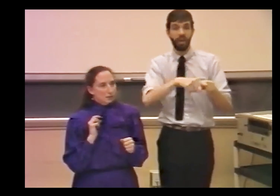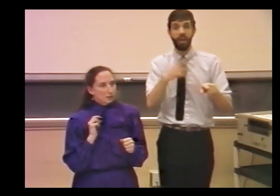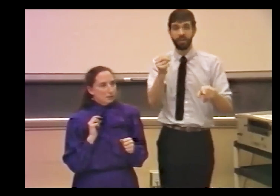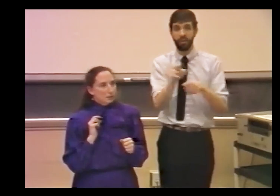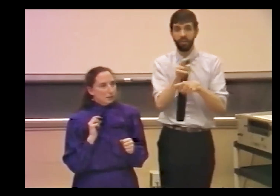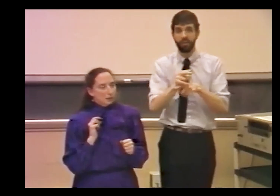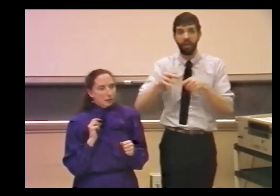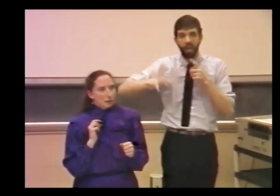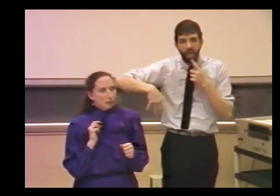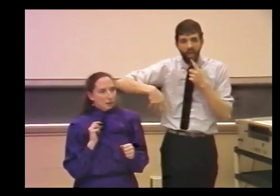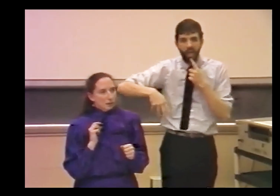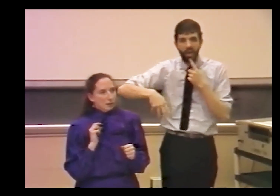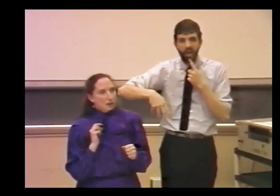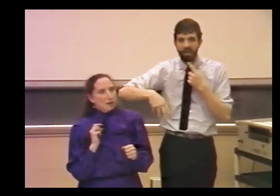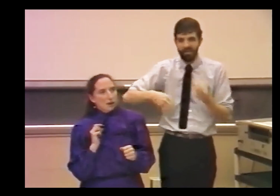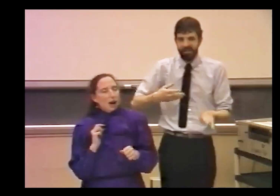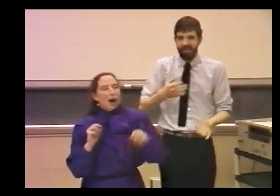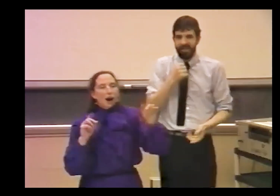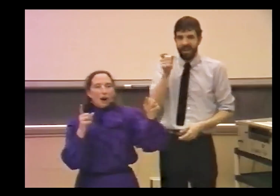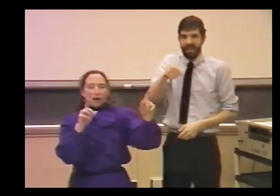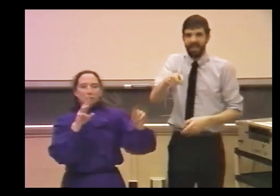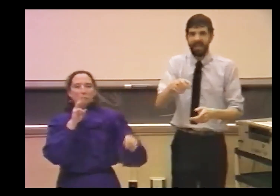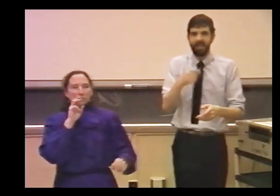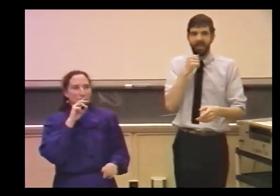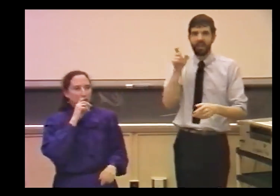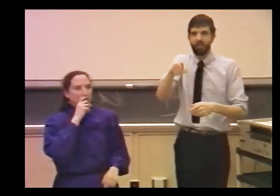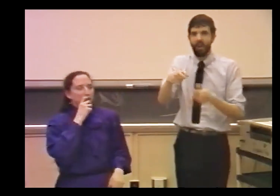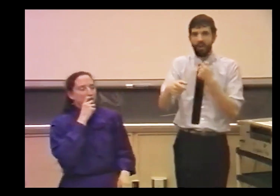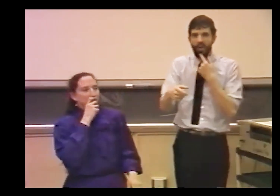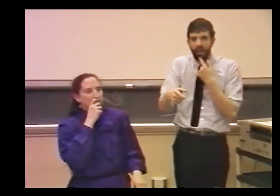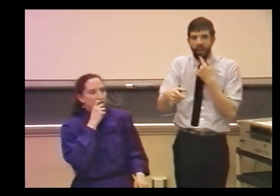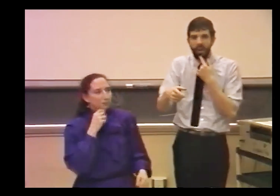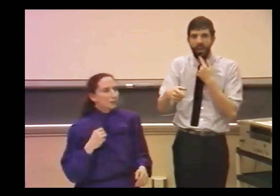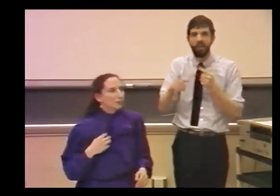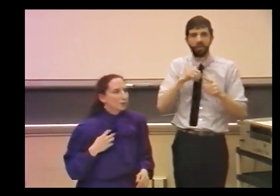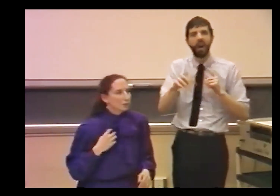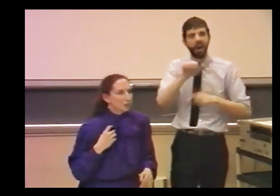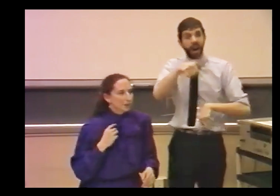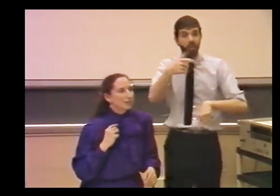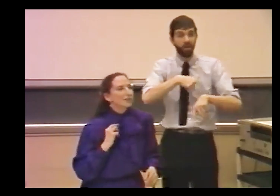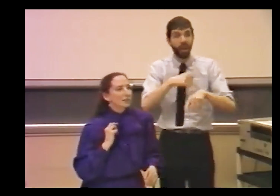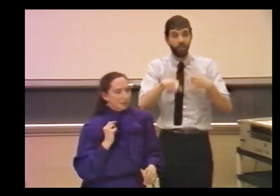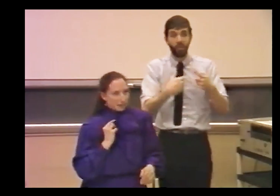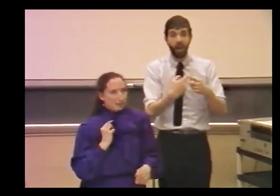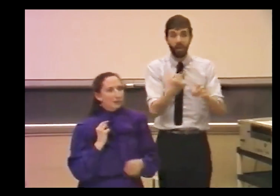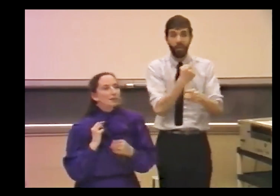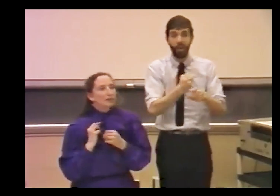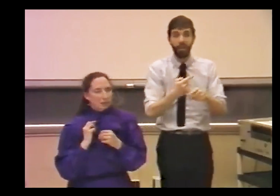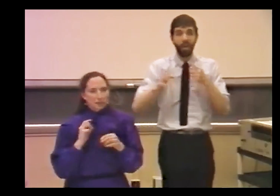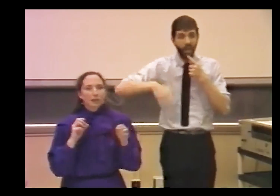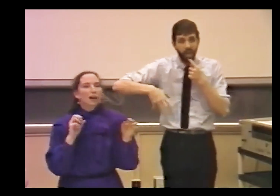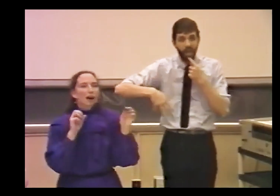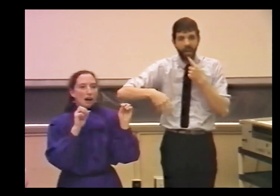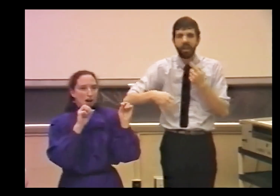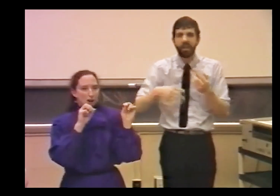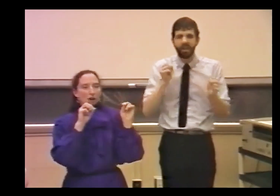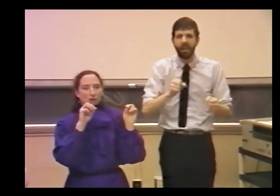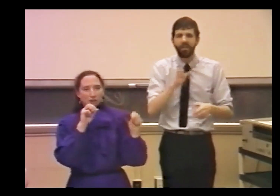thrust, I thought, it doesn't mean that. And then I thought, but there are other times when it is appropriate. Yeah. Can you address that?